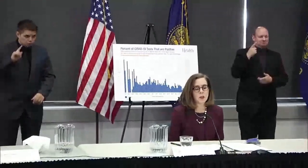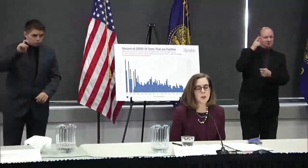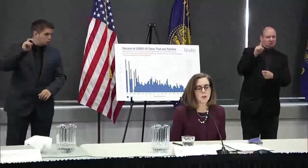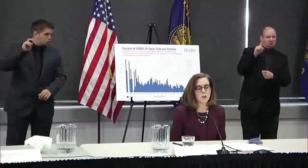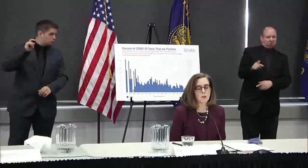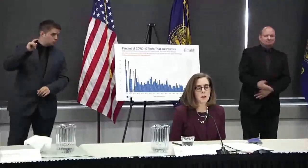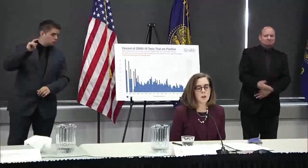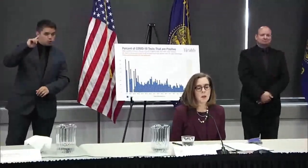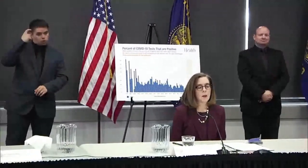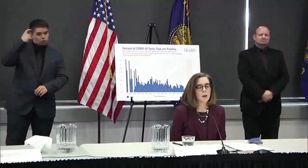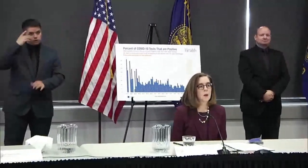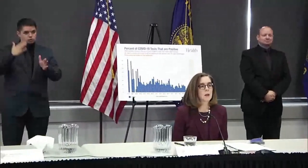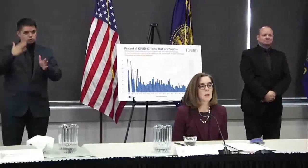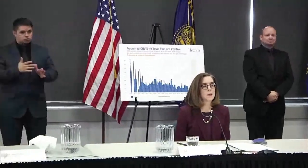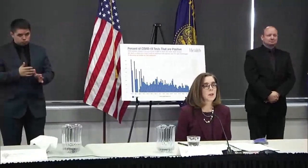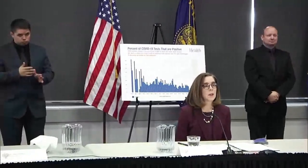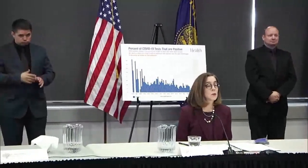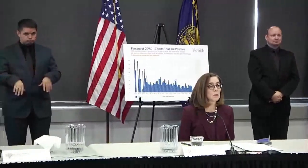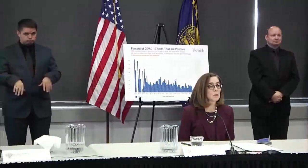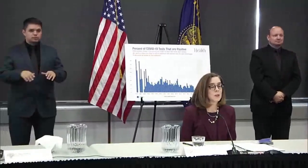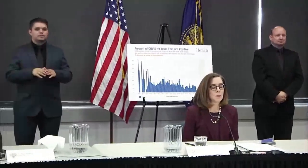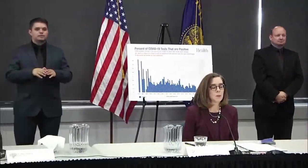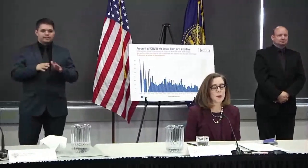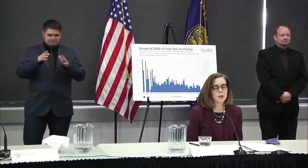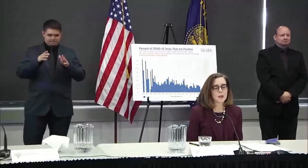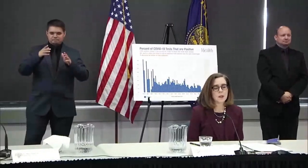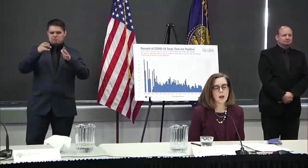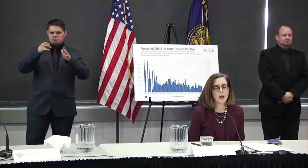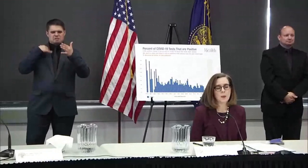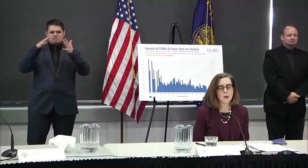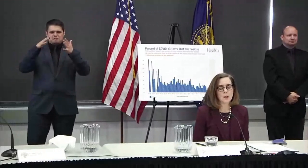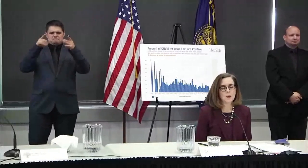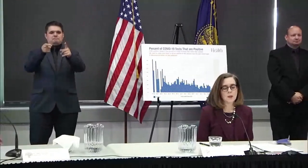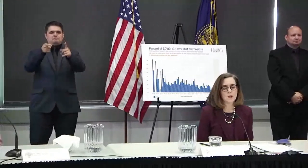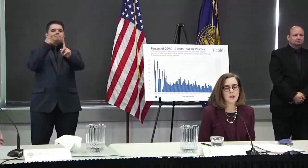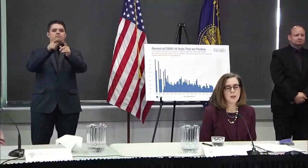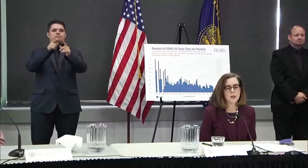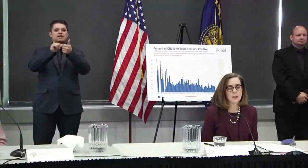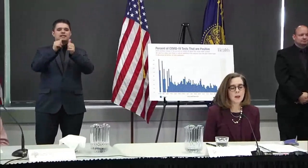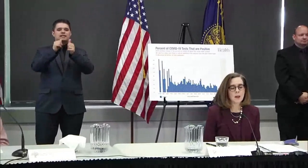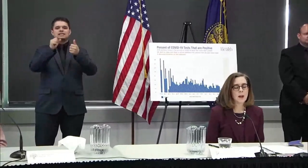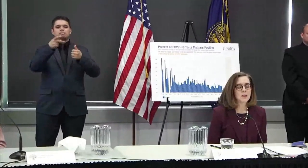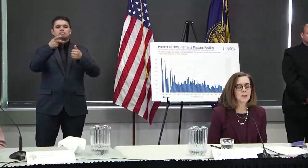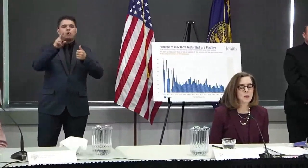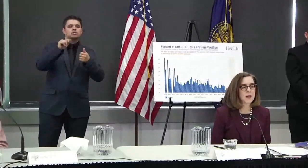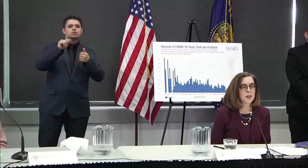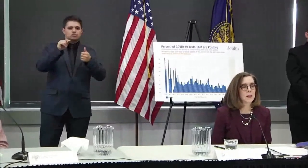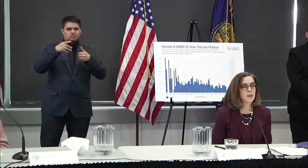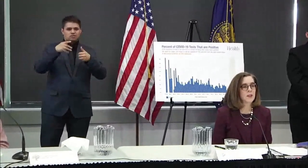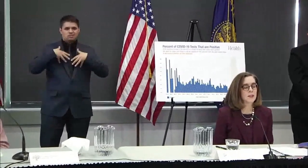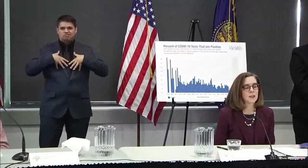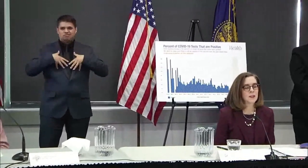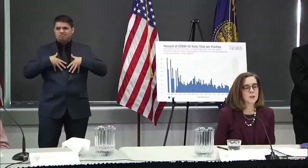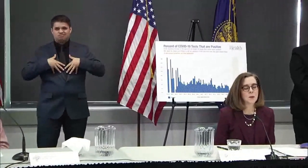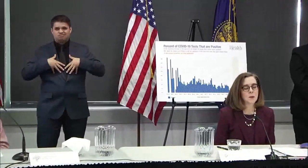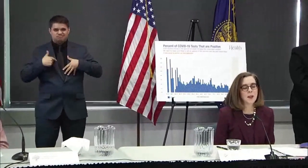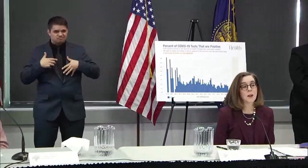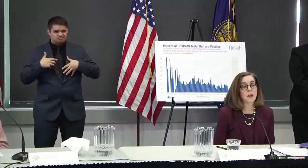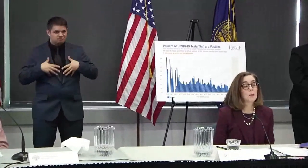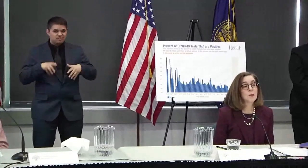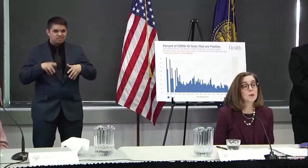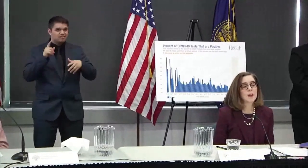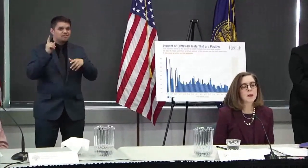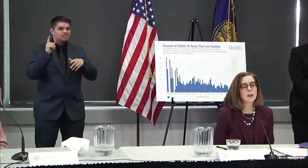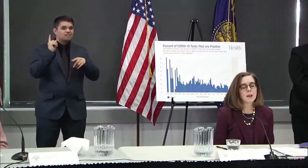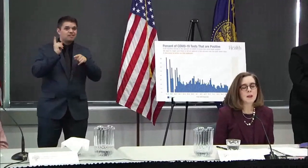first. I was extremely disappointed to not be able to see Sabrina, Satu,